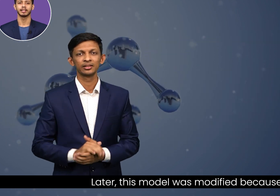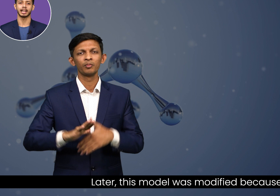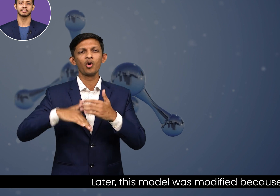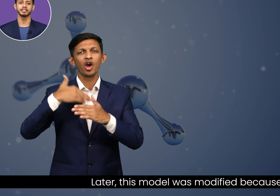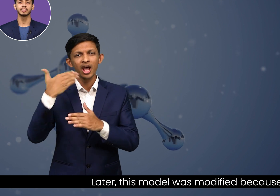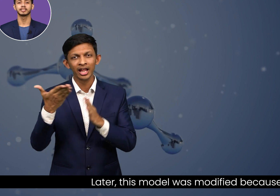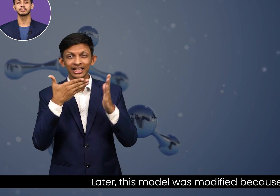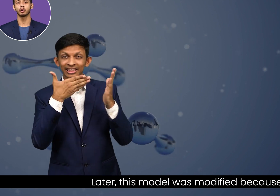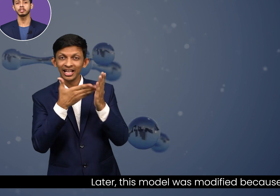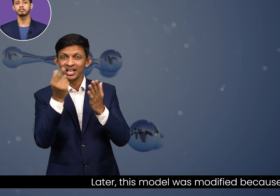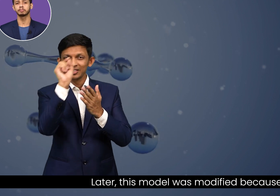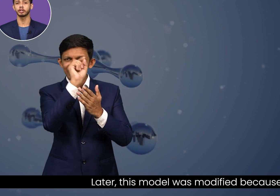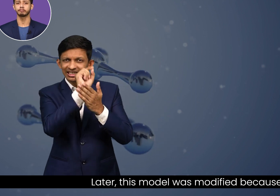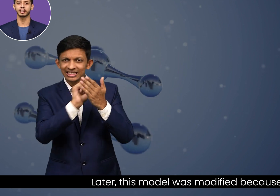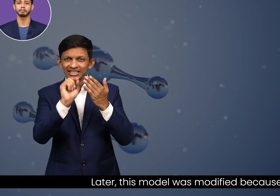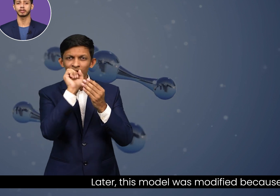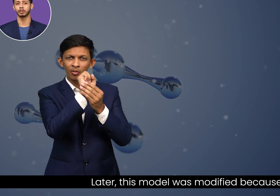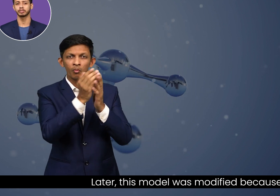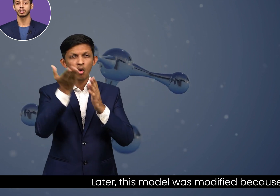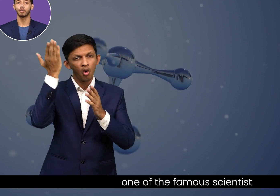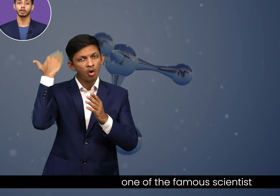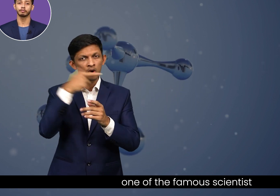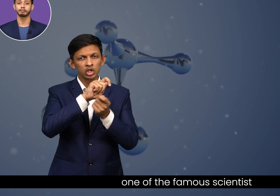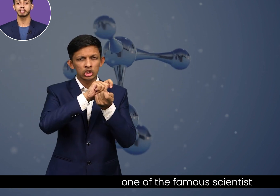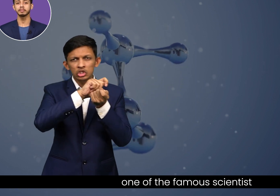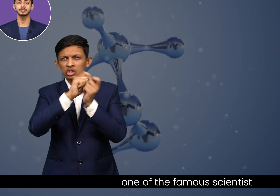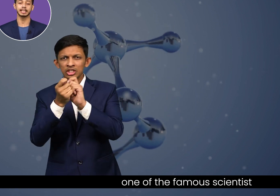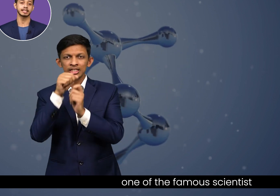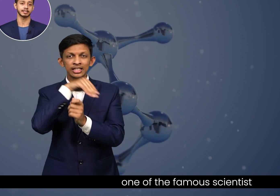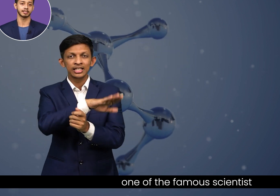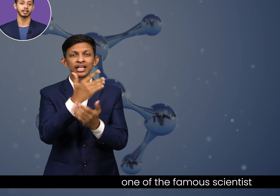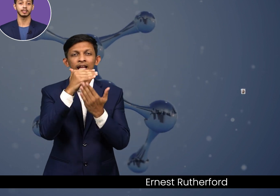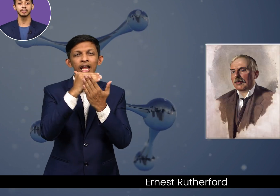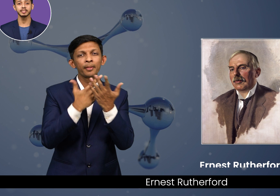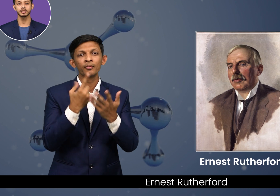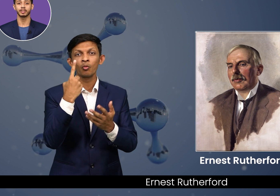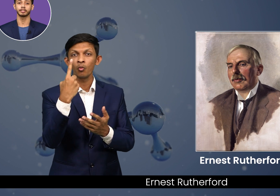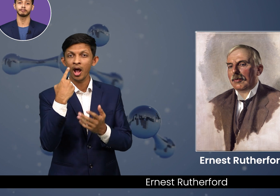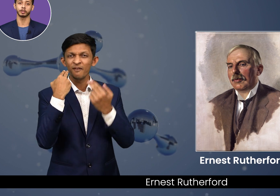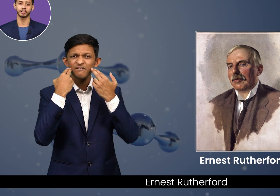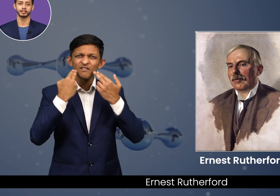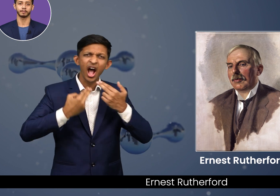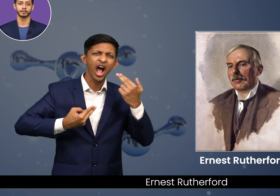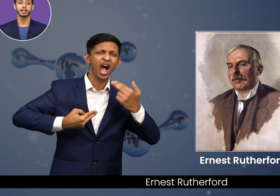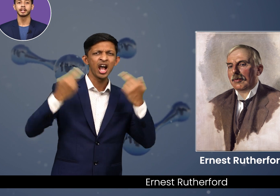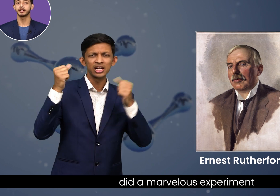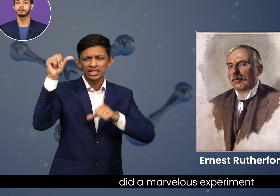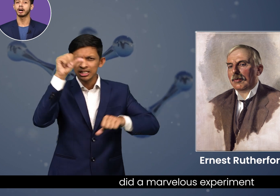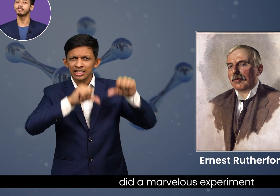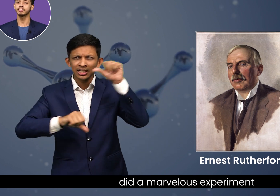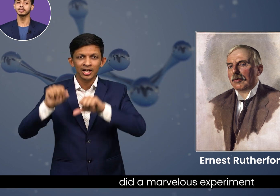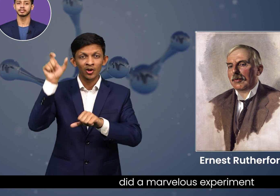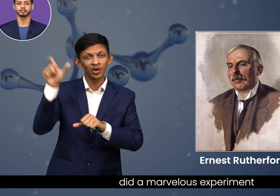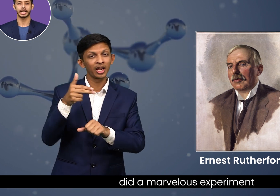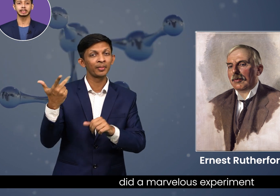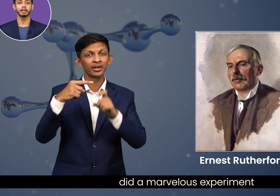Later, this model was modified because one of the famous scientist, Ernest Rutherford, did a